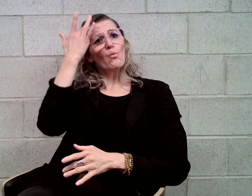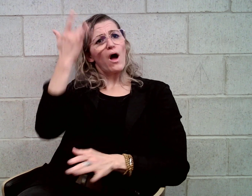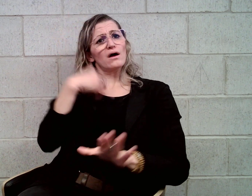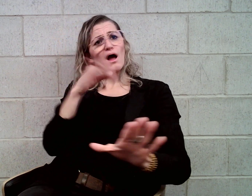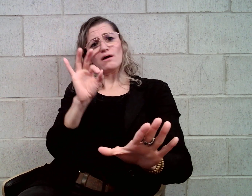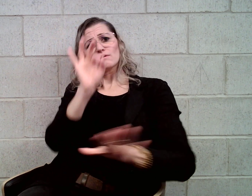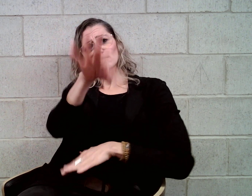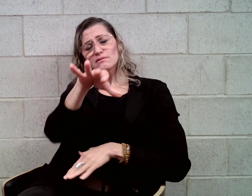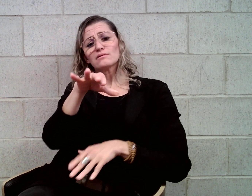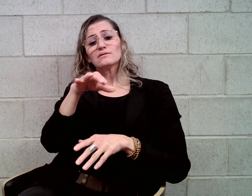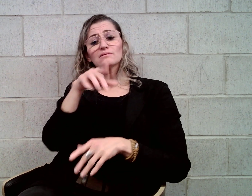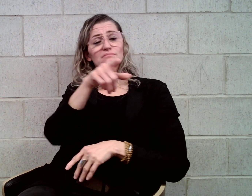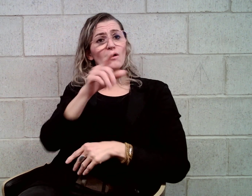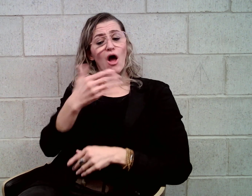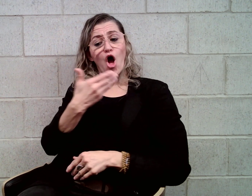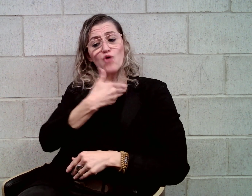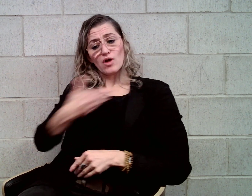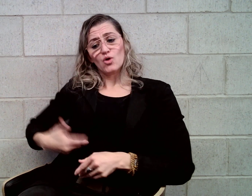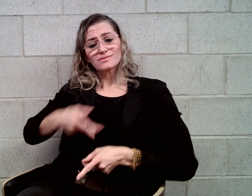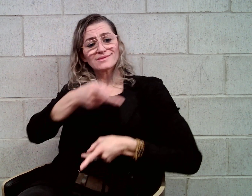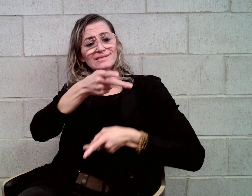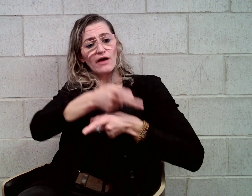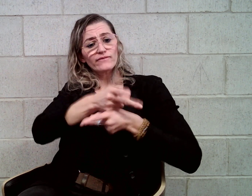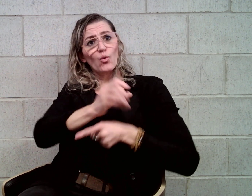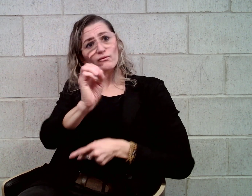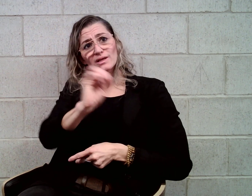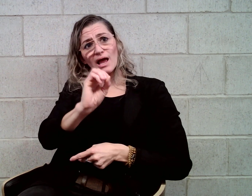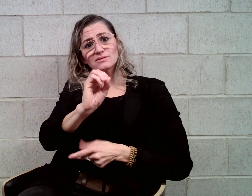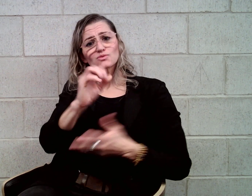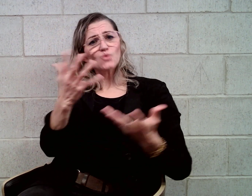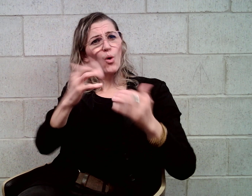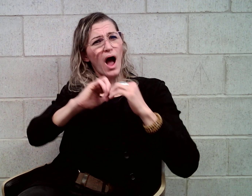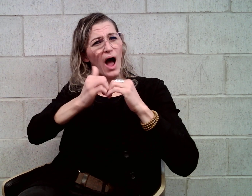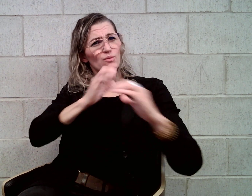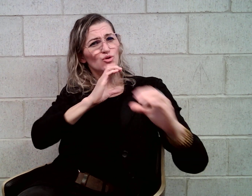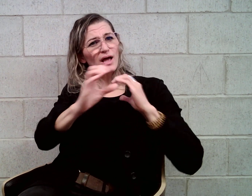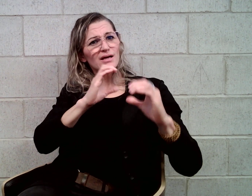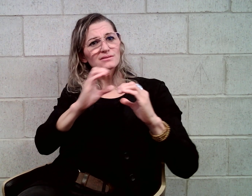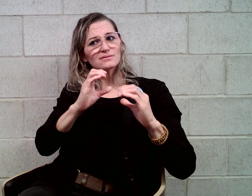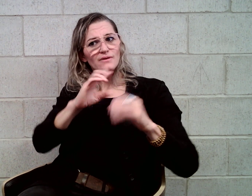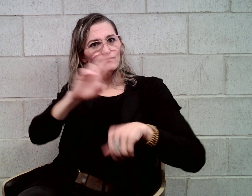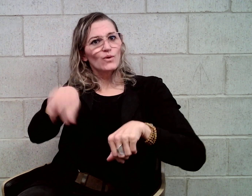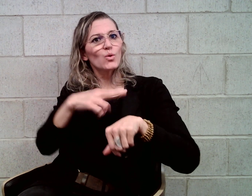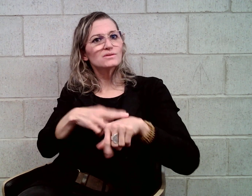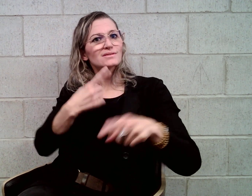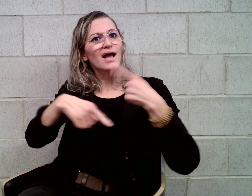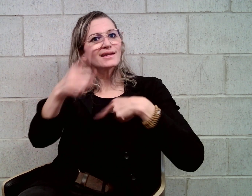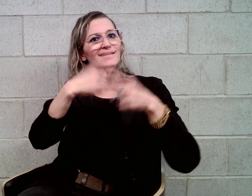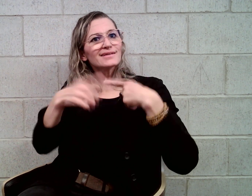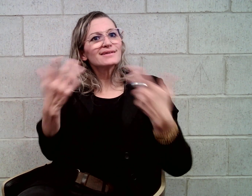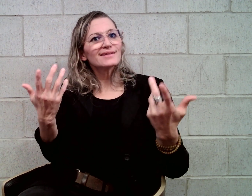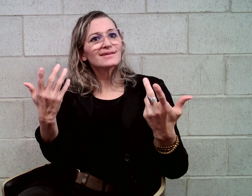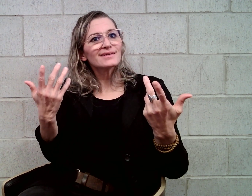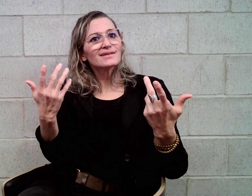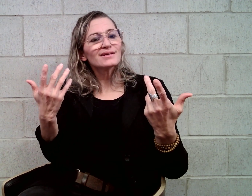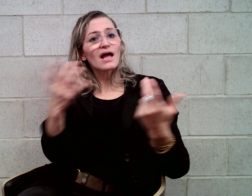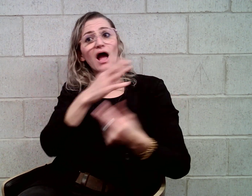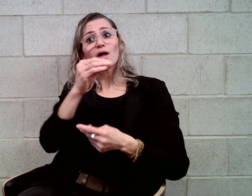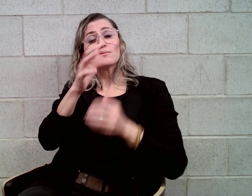the history that I can offer as a deaf perspective. When you mentioned that about, Horatio being charged